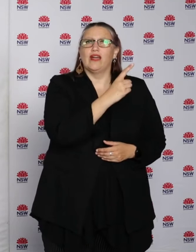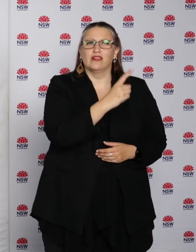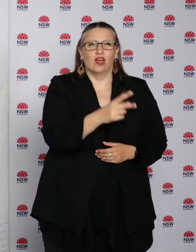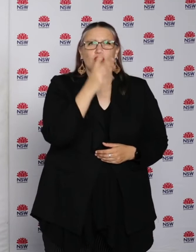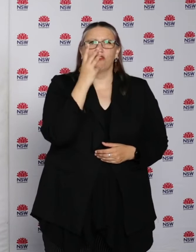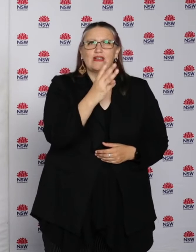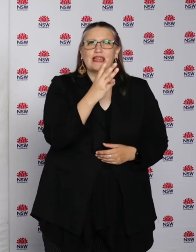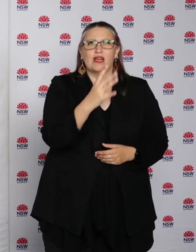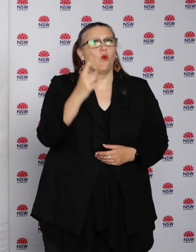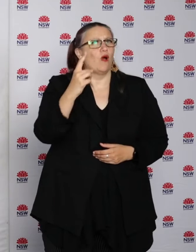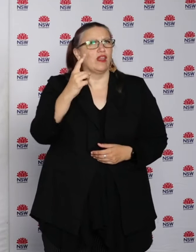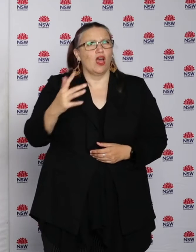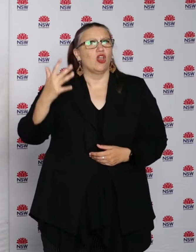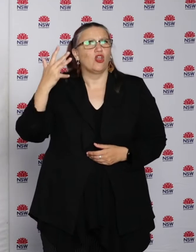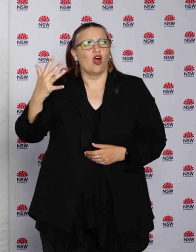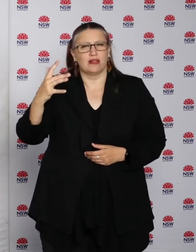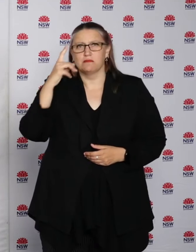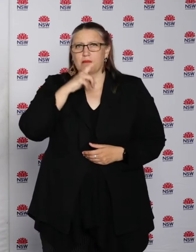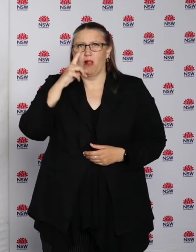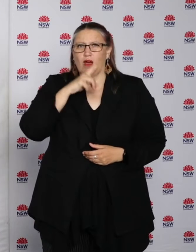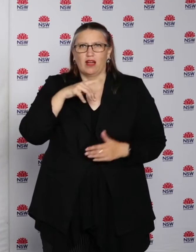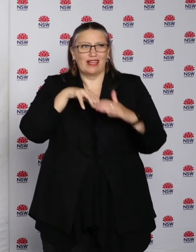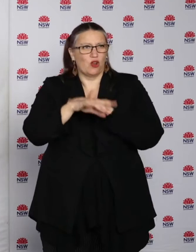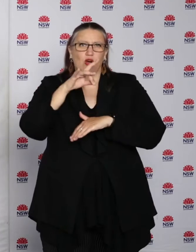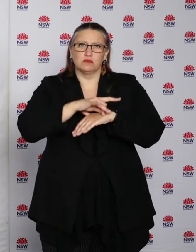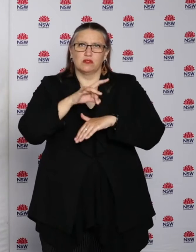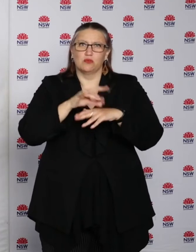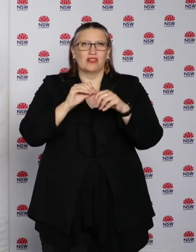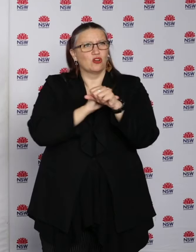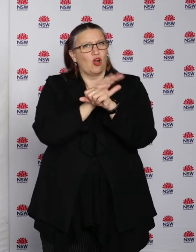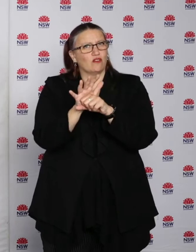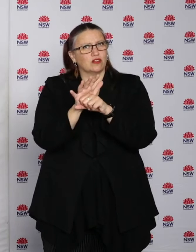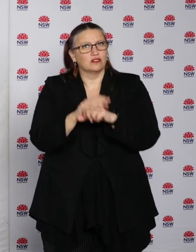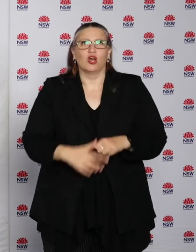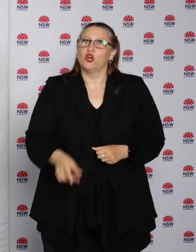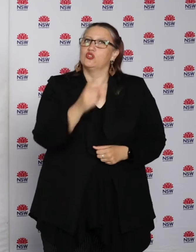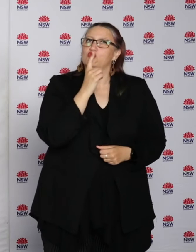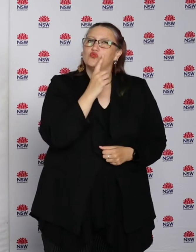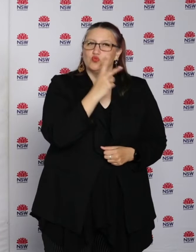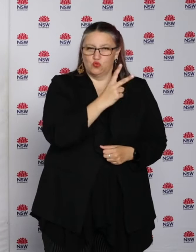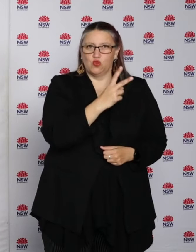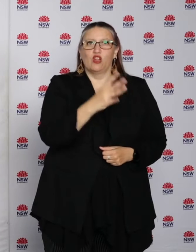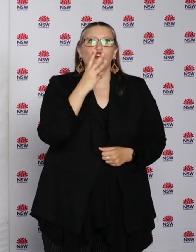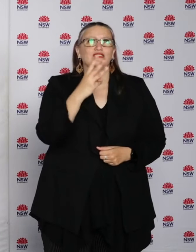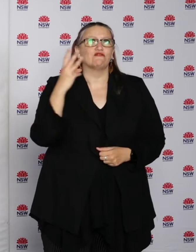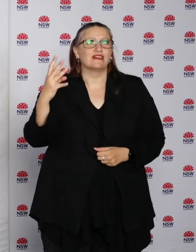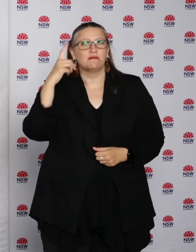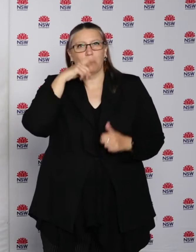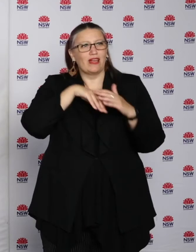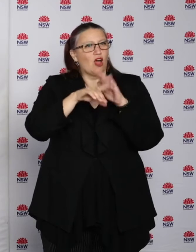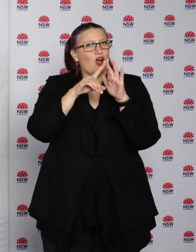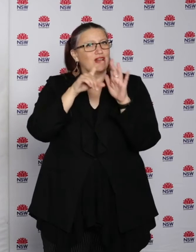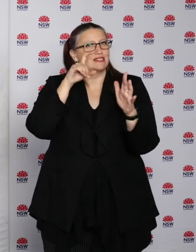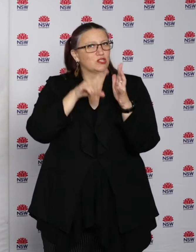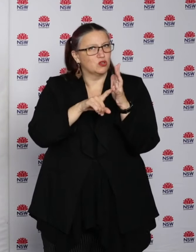COVID-19 cases admitted to hospital in New South Wales, including 233 people in intensive care and 123 who